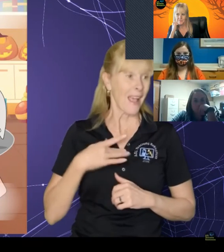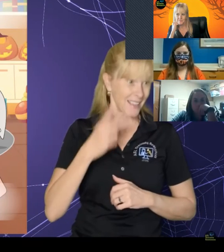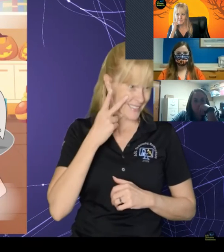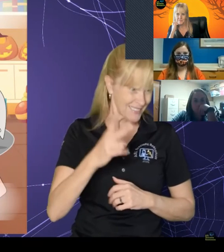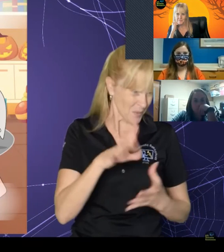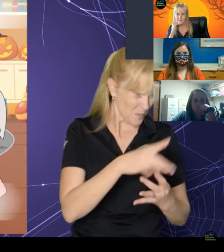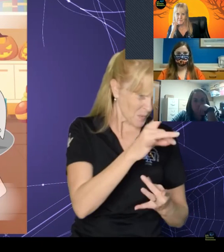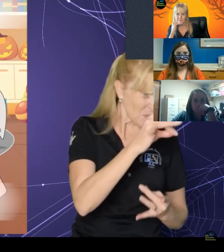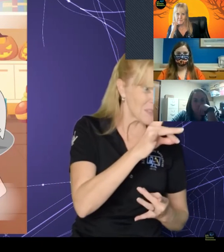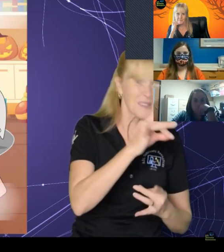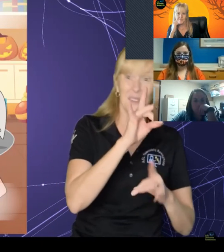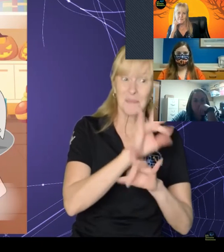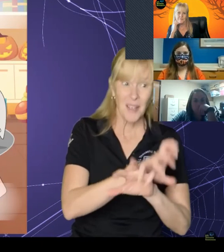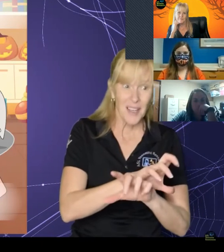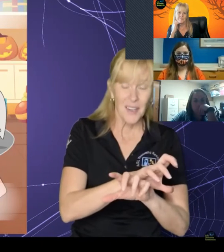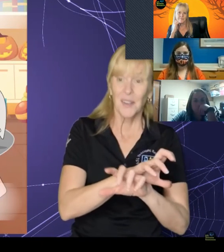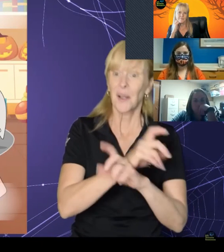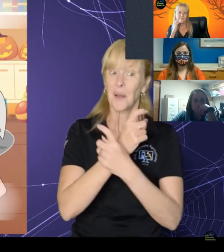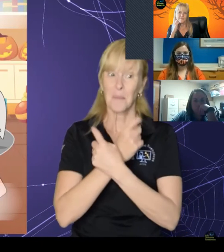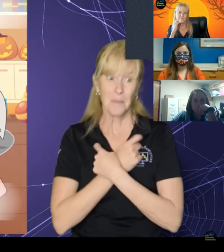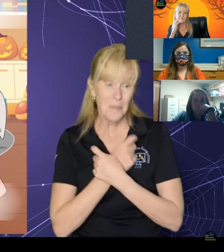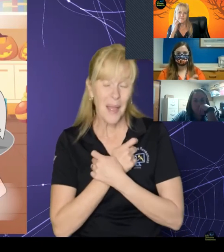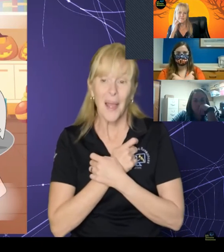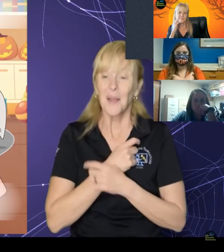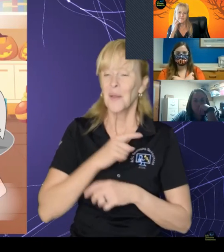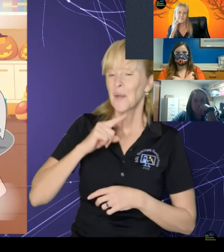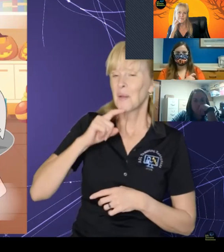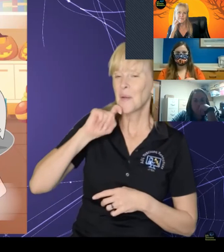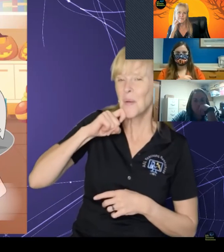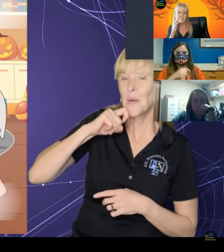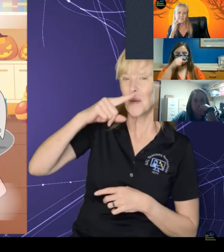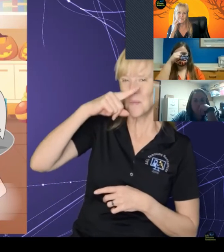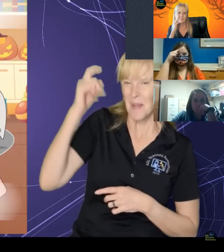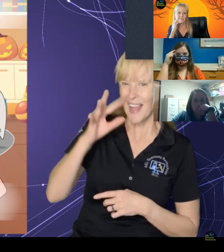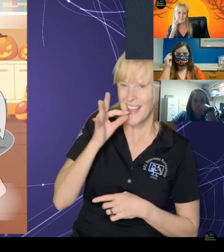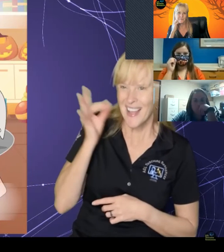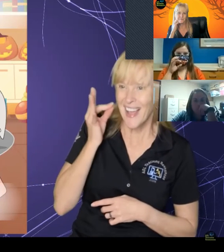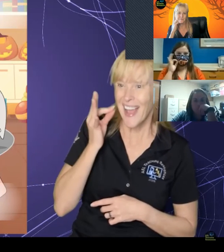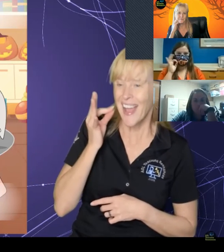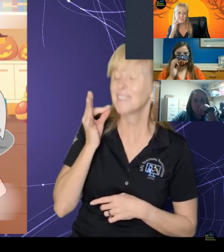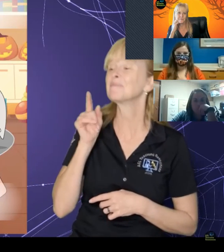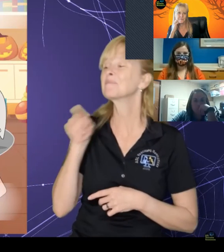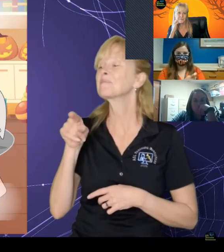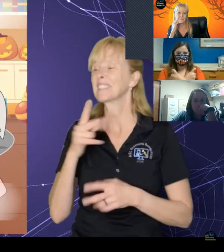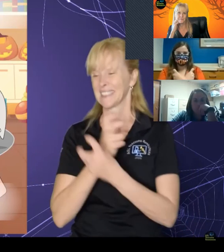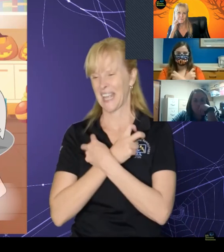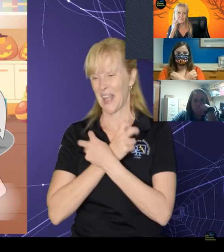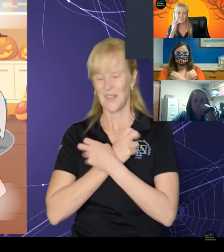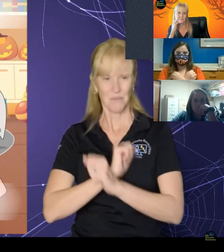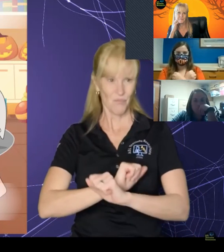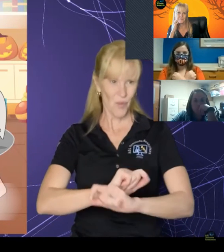see ghost, spider, bat, cool black cat, and skeleton are all